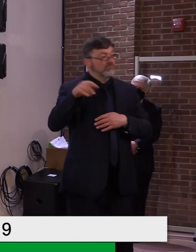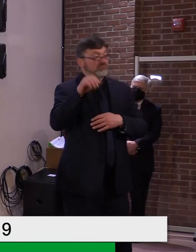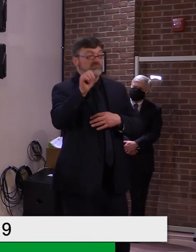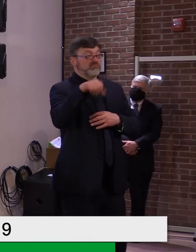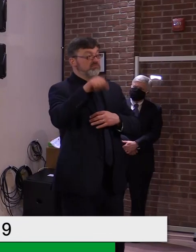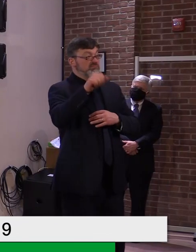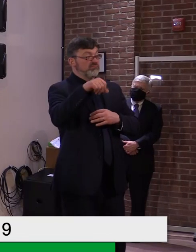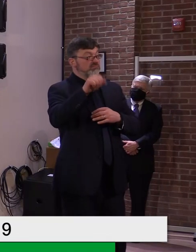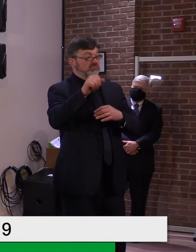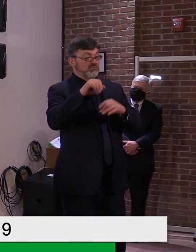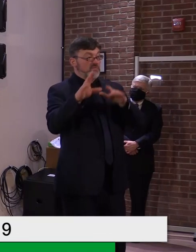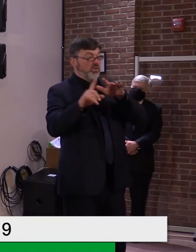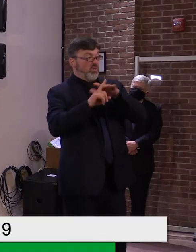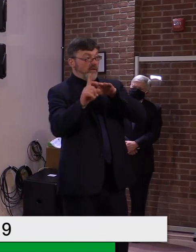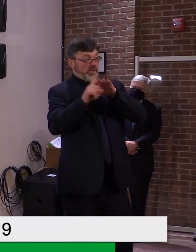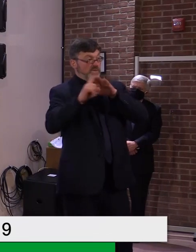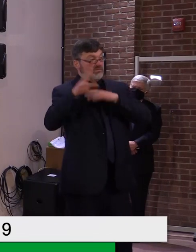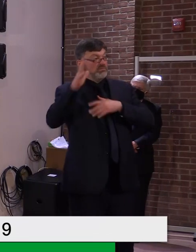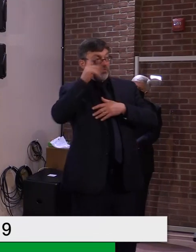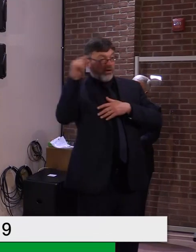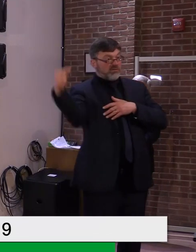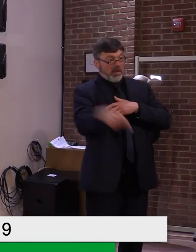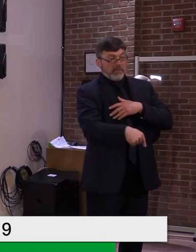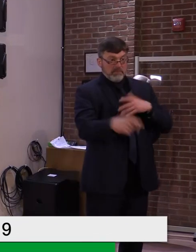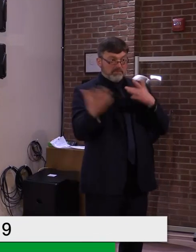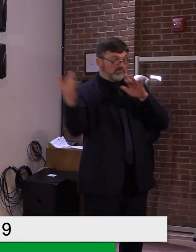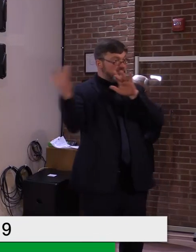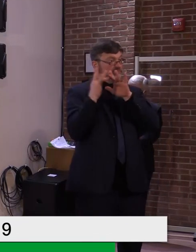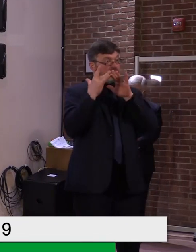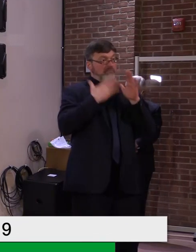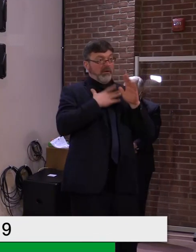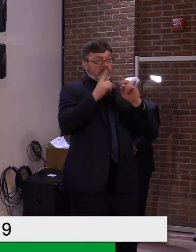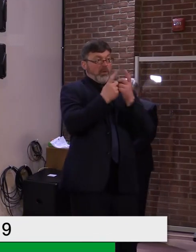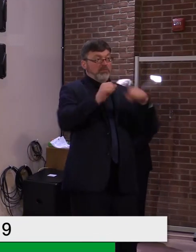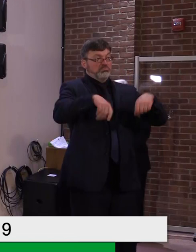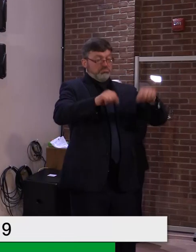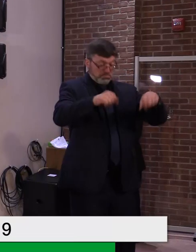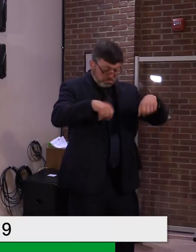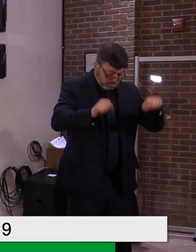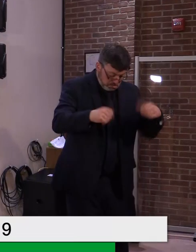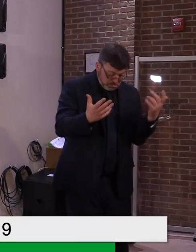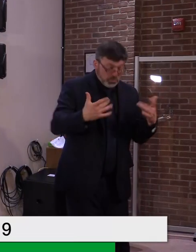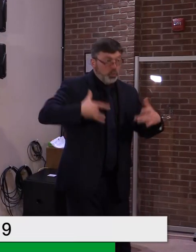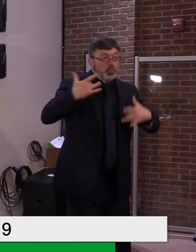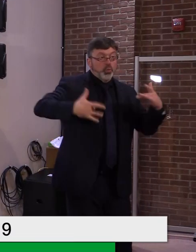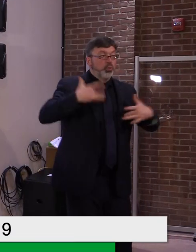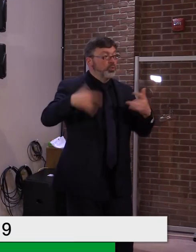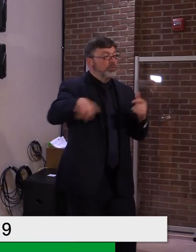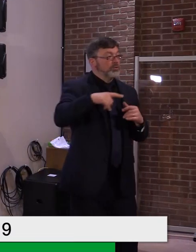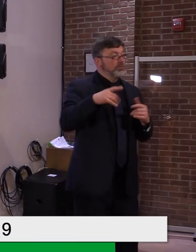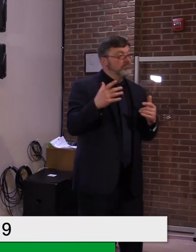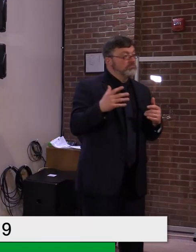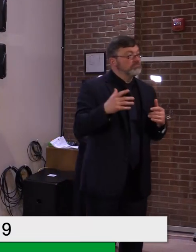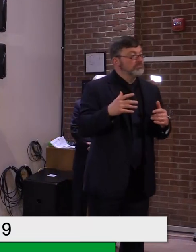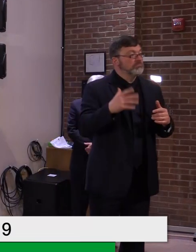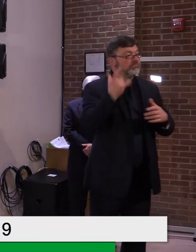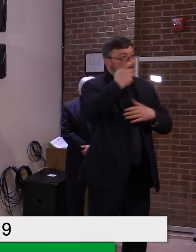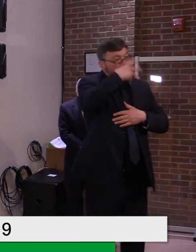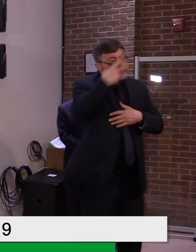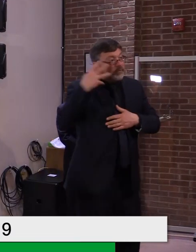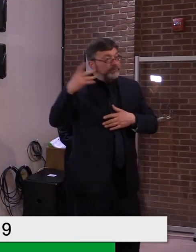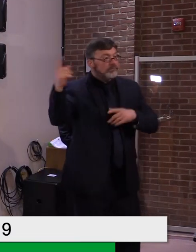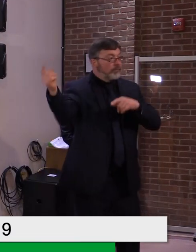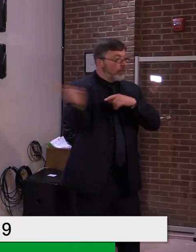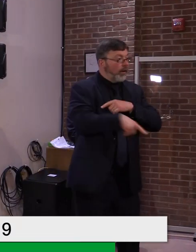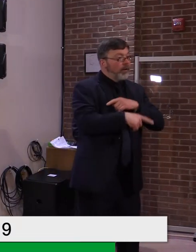us. So I think we're on the radar screen, and hopefully we've heard, as I said